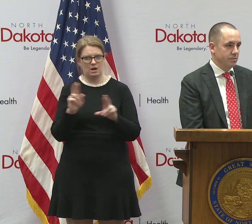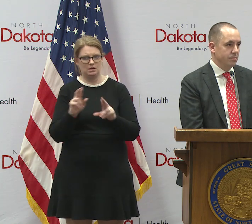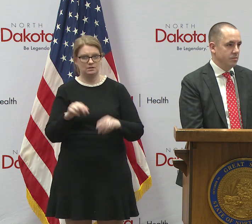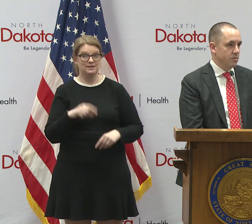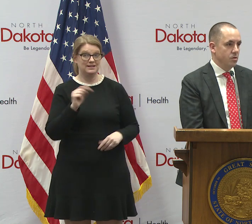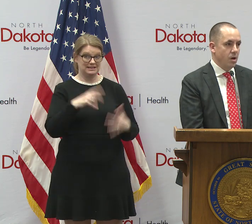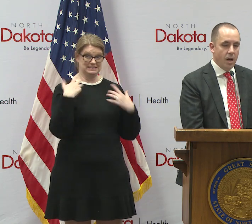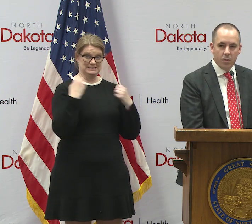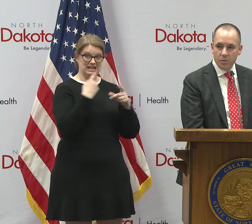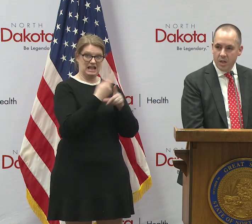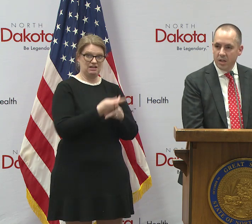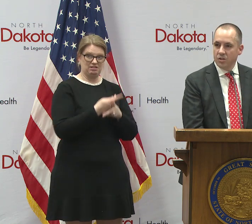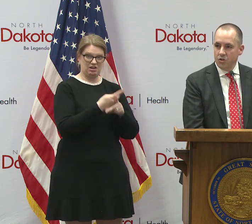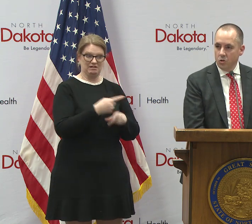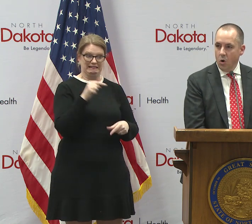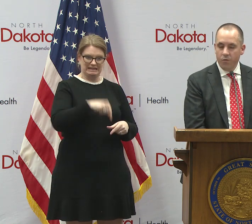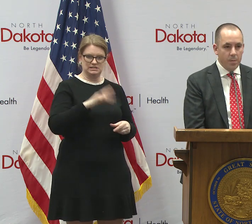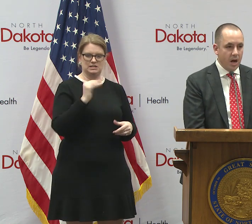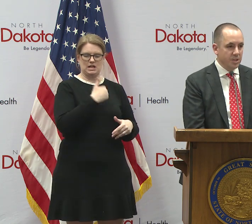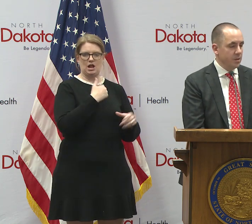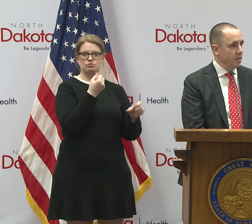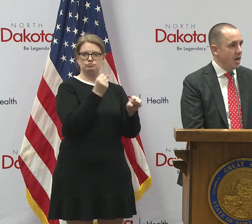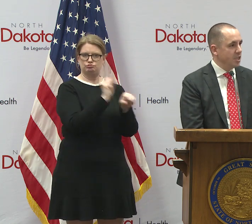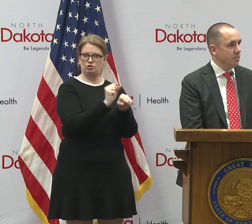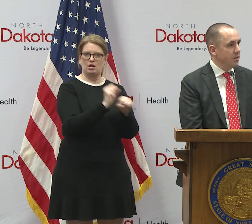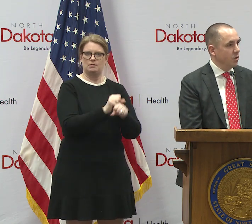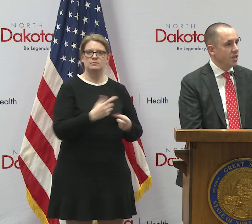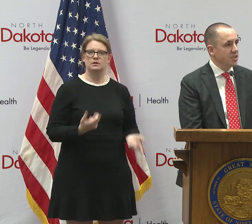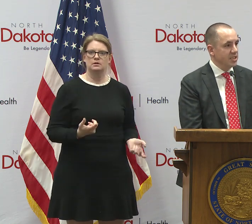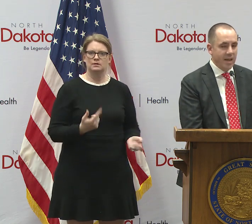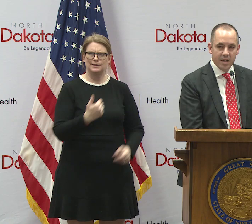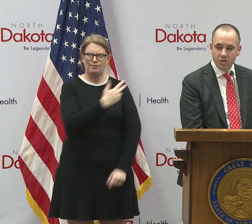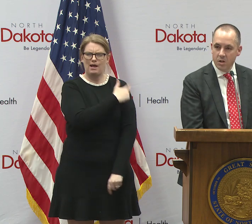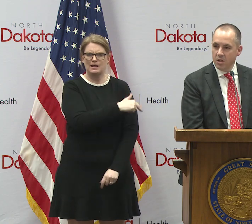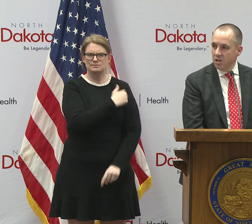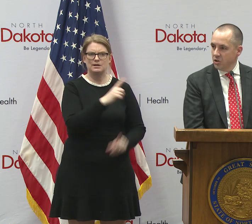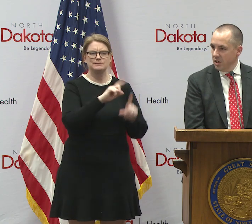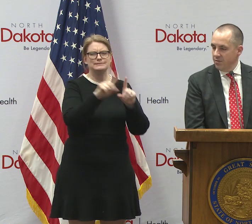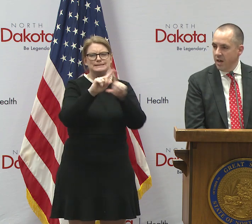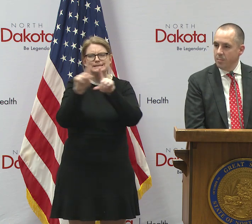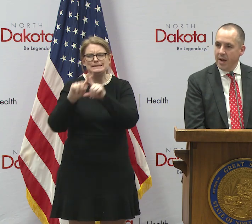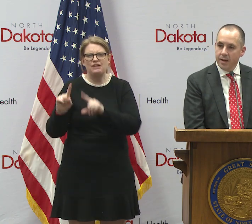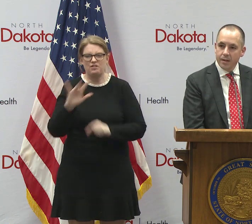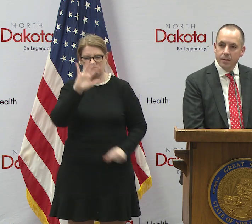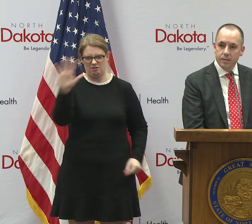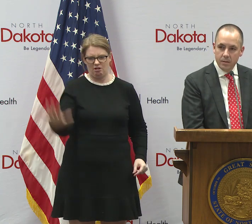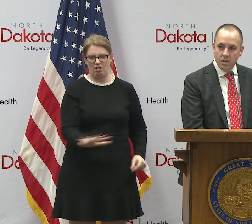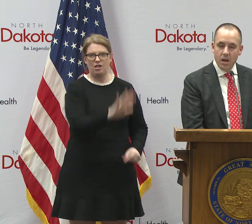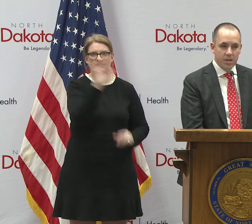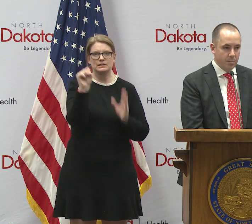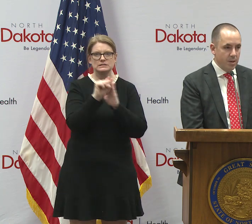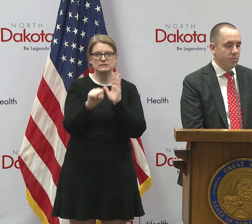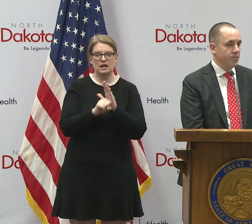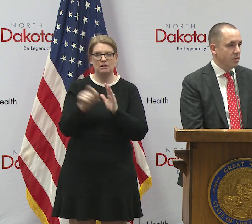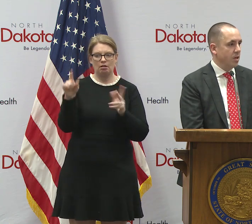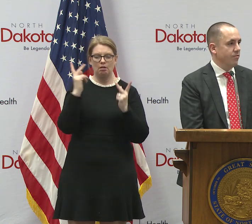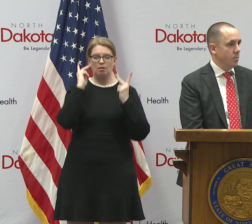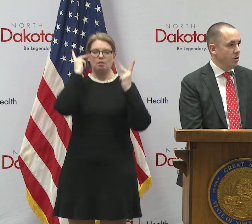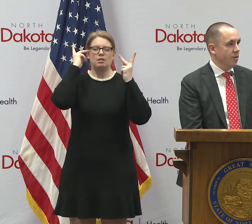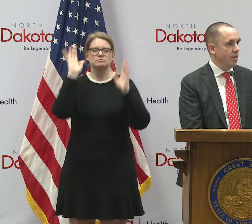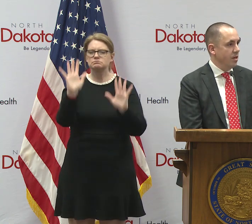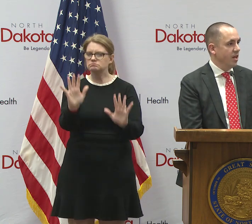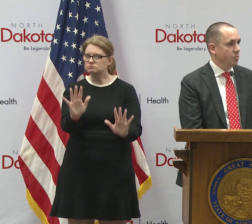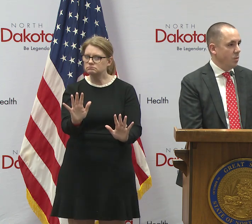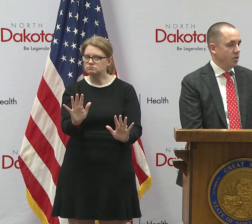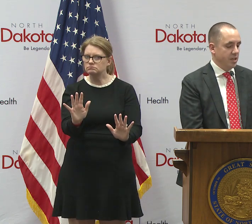do. I don't think as you go from hospital to hospital across the state that you're going to find panic. I think people feel